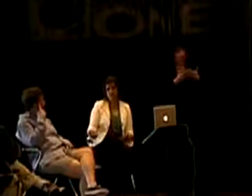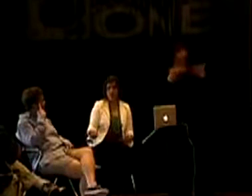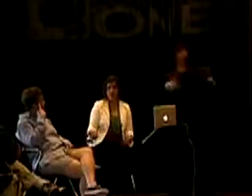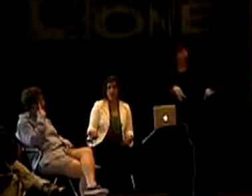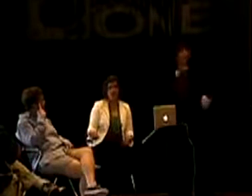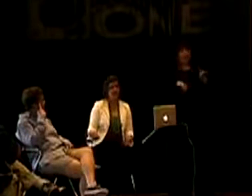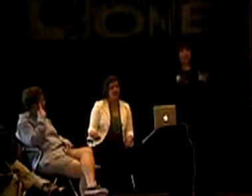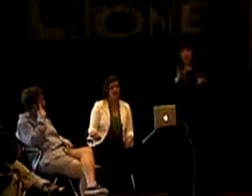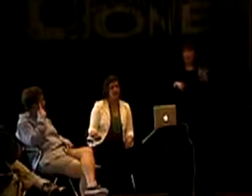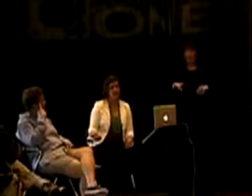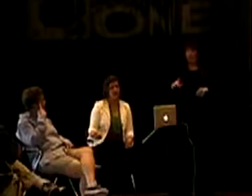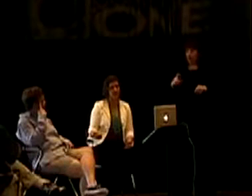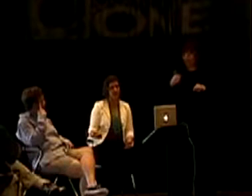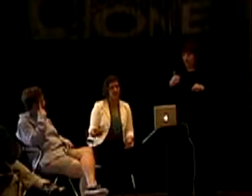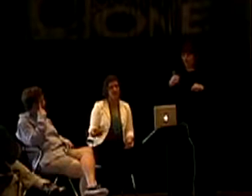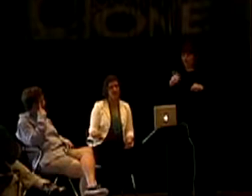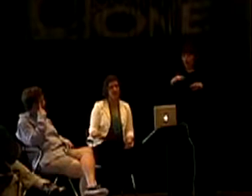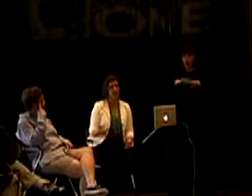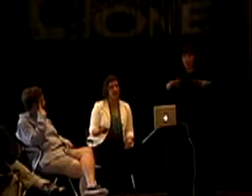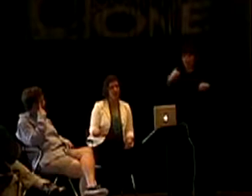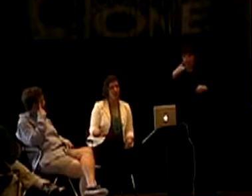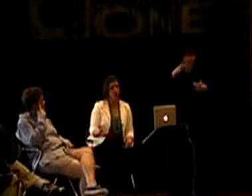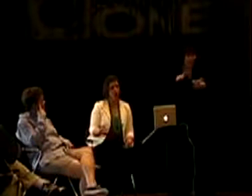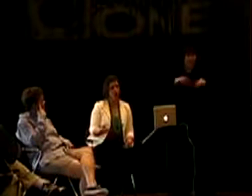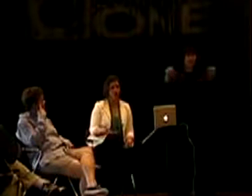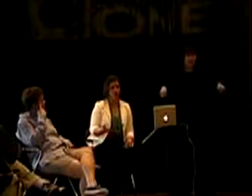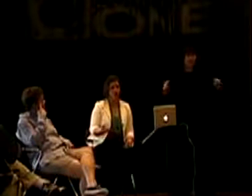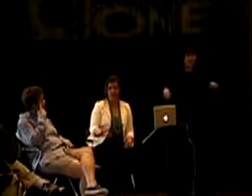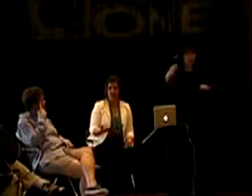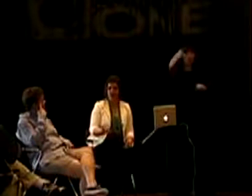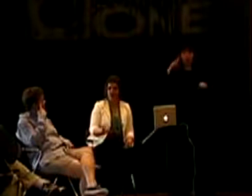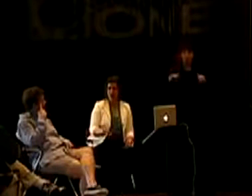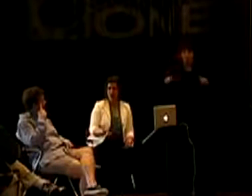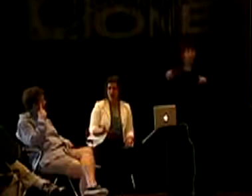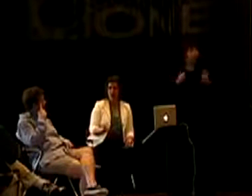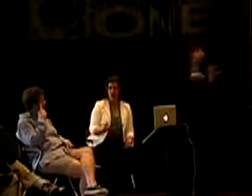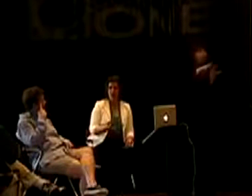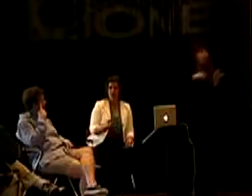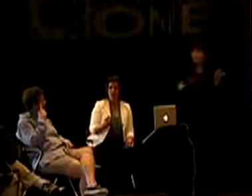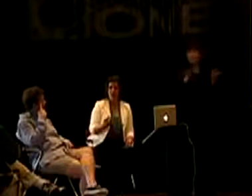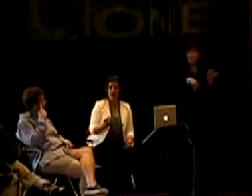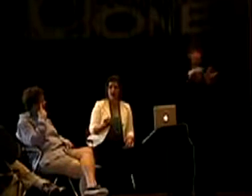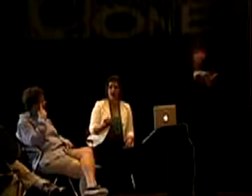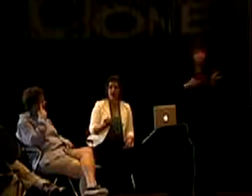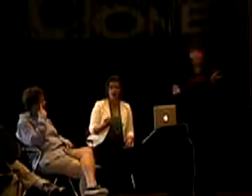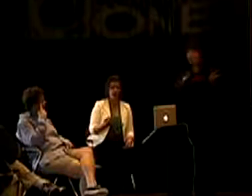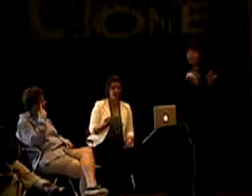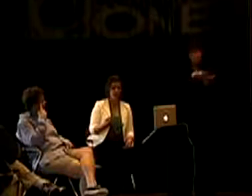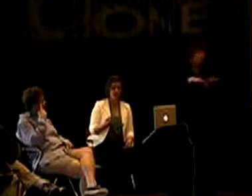the performance of this that I don't think is actually possible to know when you're reading it on the page, but actually comes